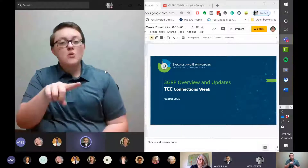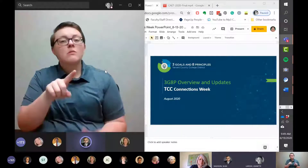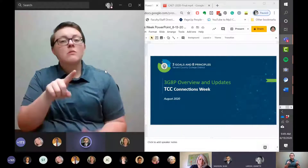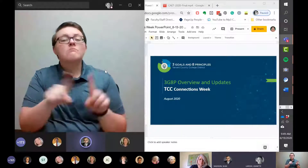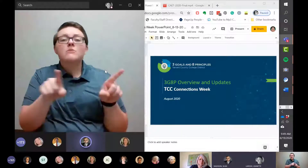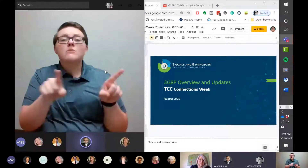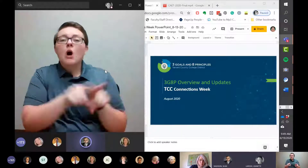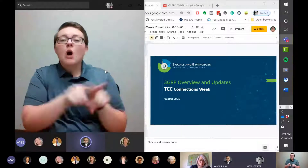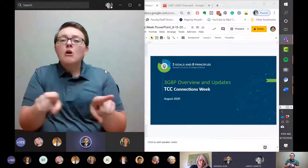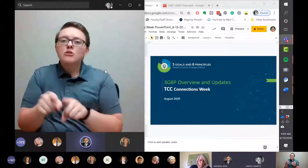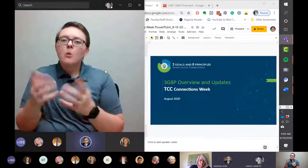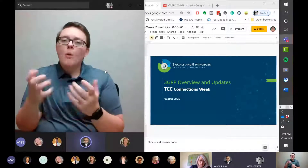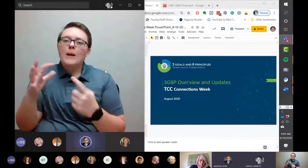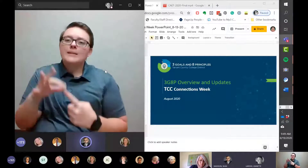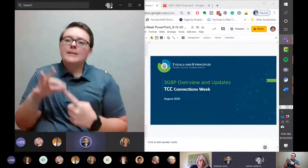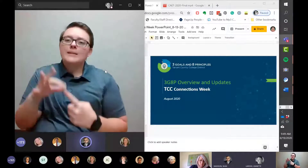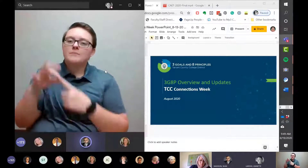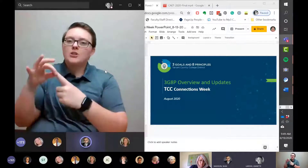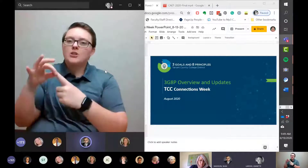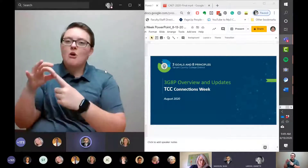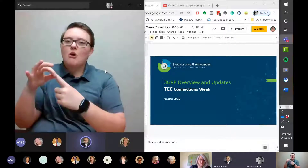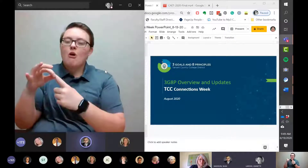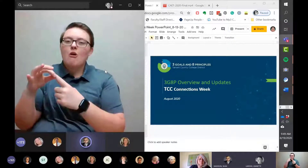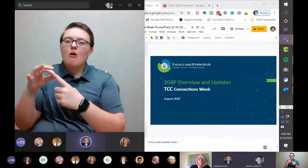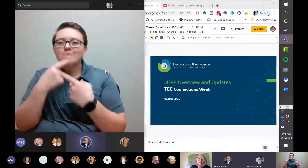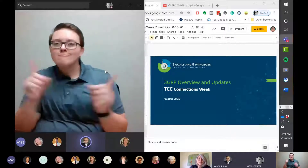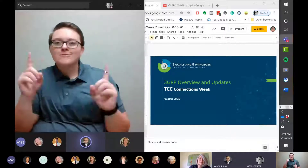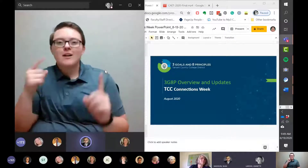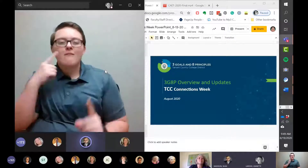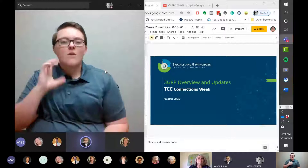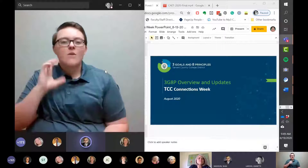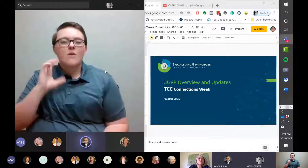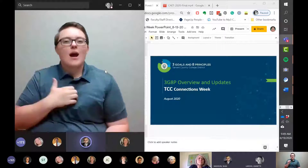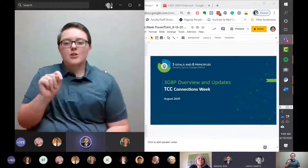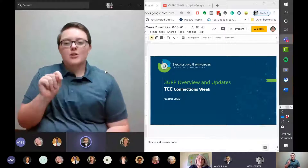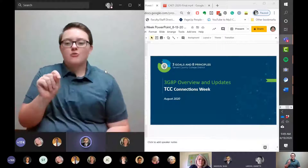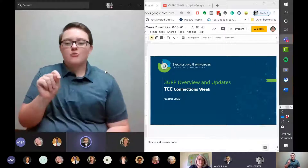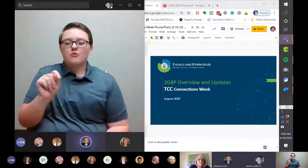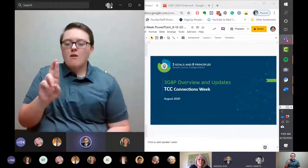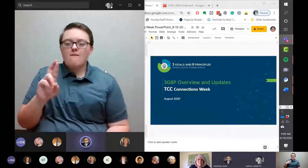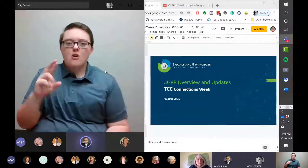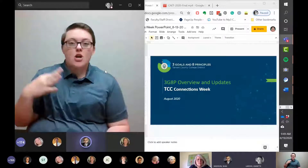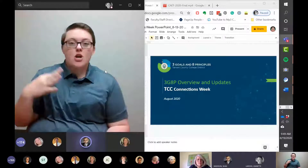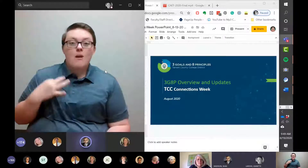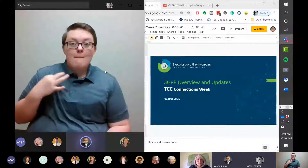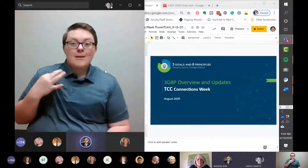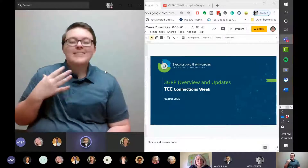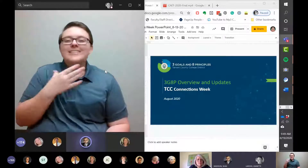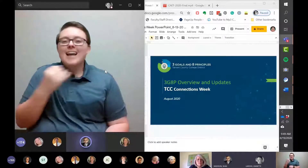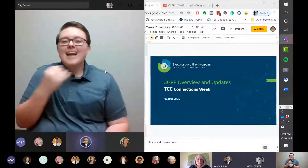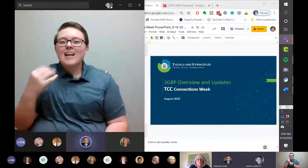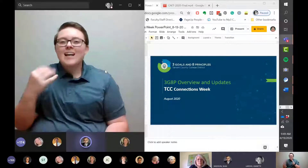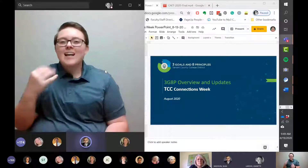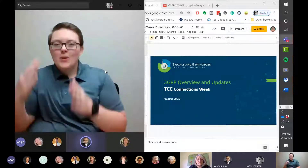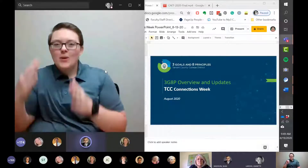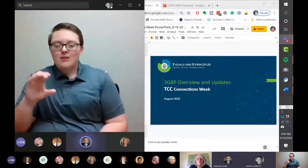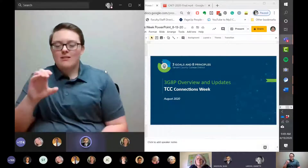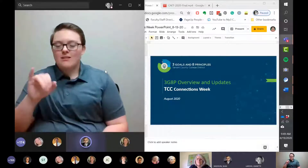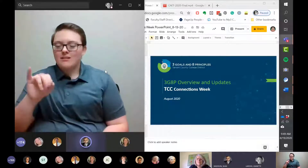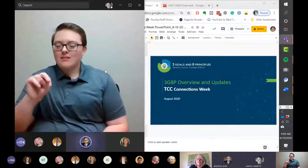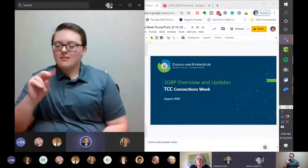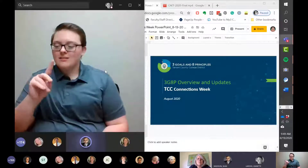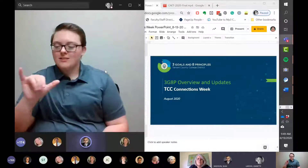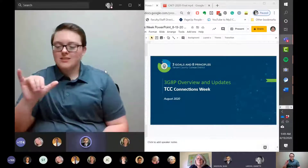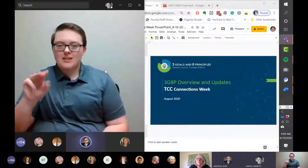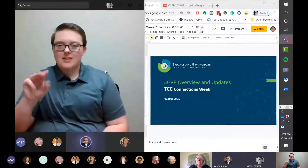send a special shout out to our Trinity River nominees and our winner, Cindy Mass. So way to go,